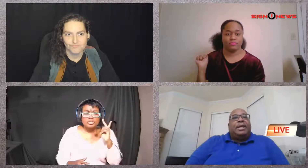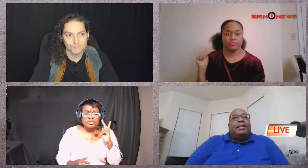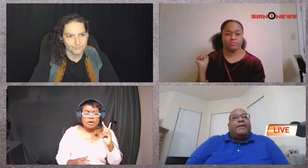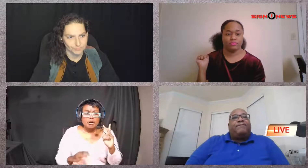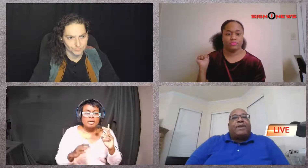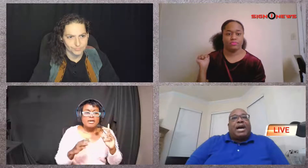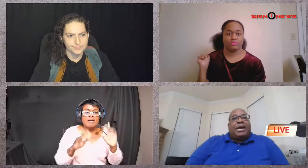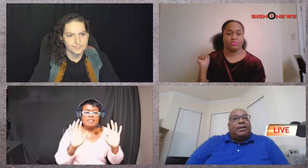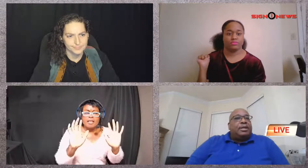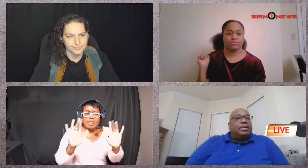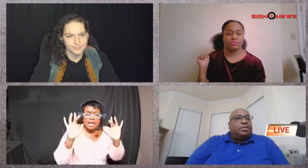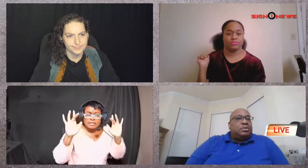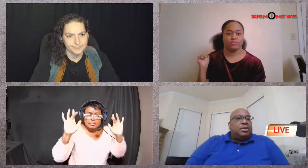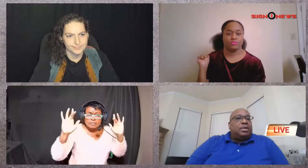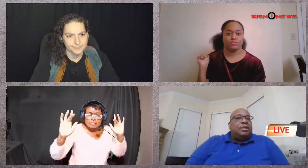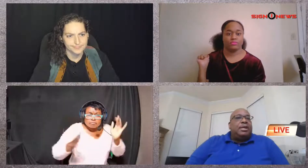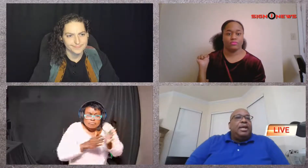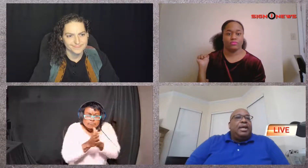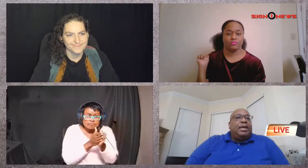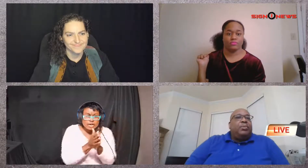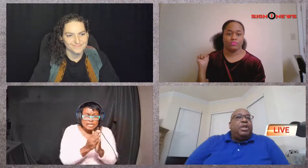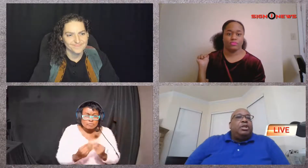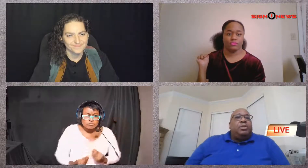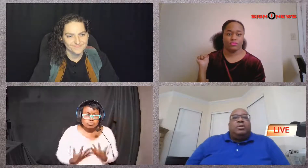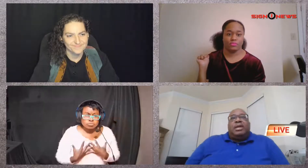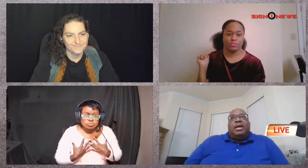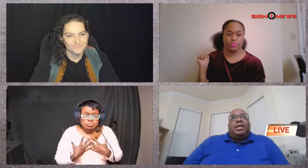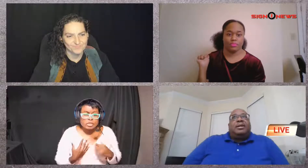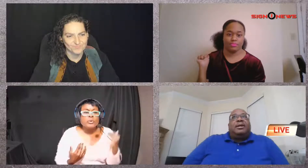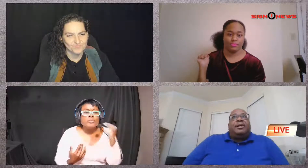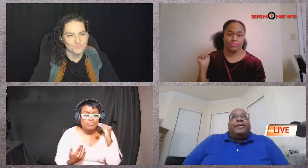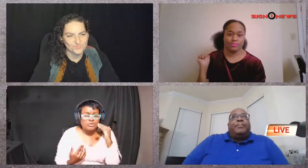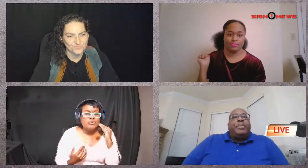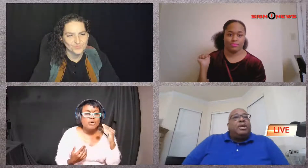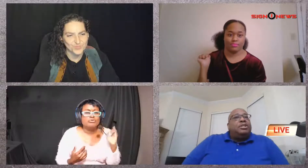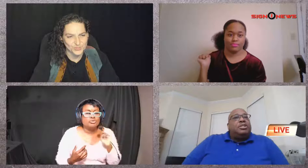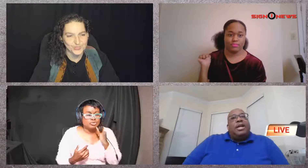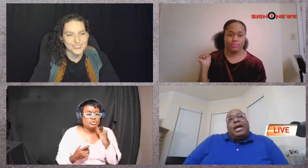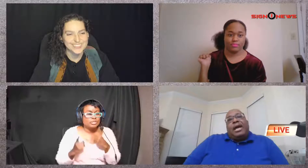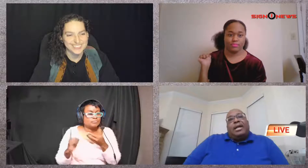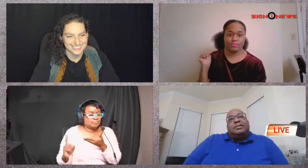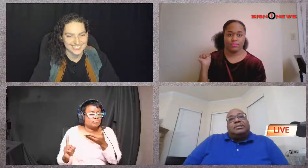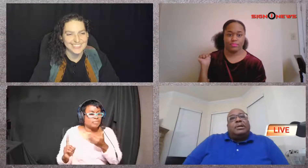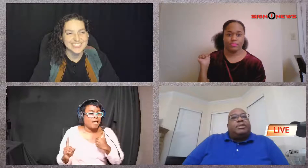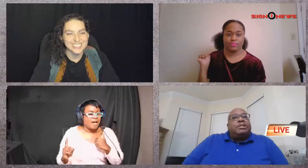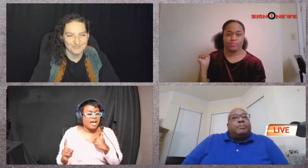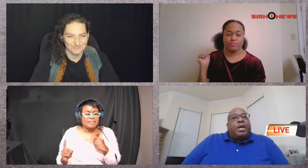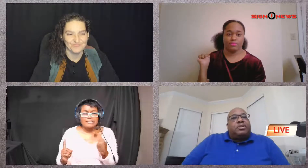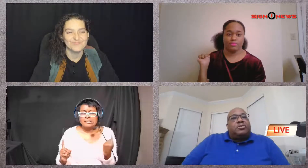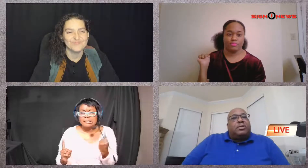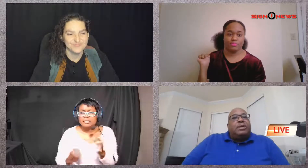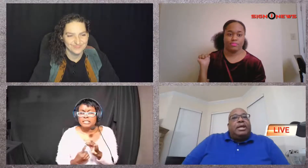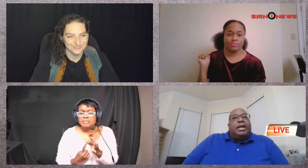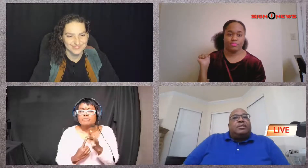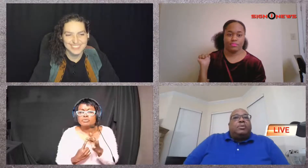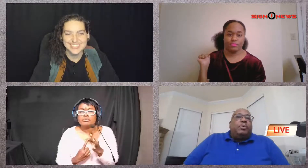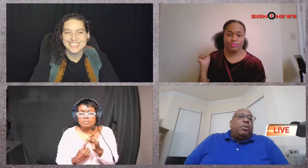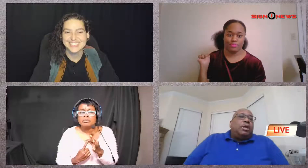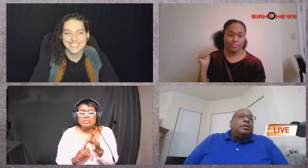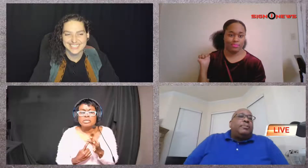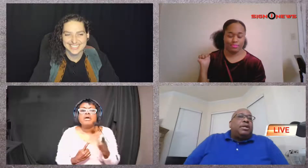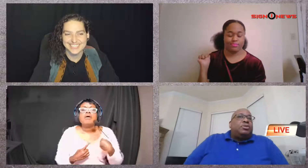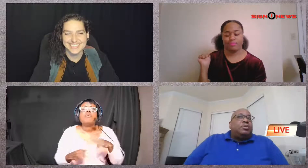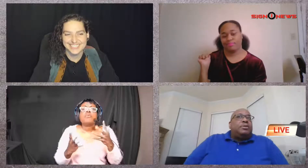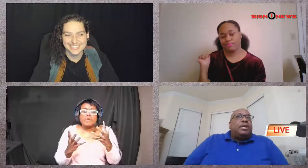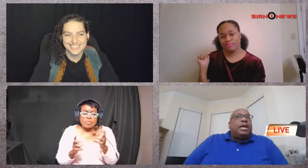light and that fire in Julia, and we knew that she had something special. And so